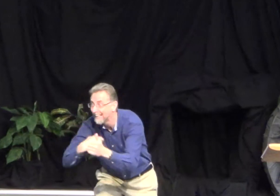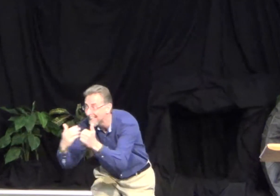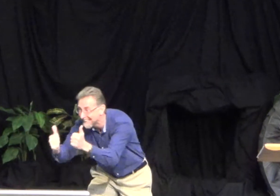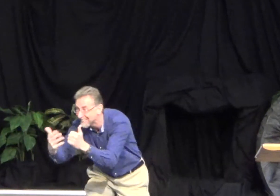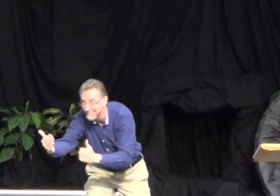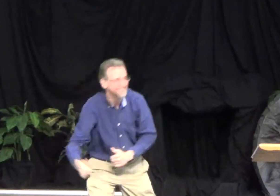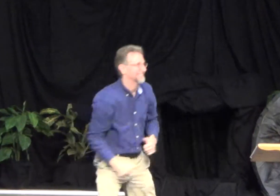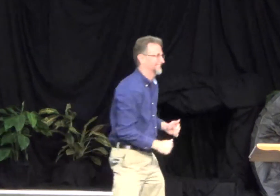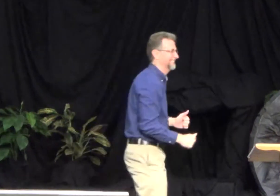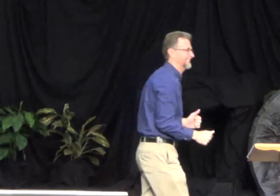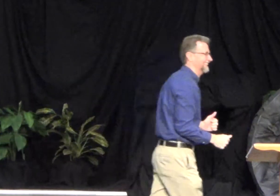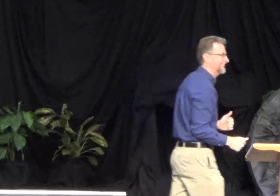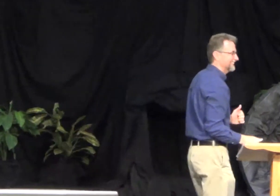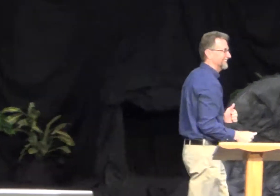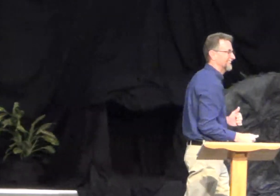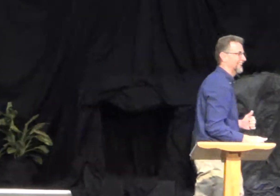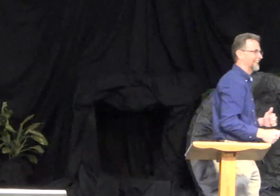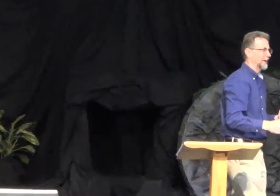Right? Alright.